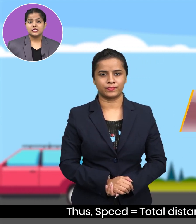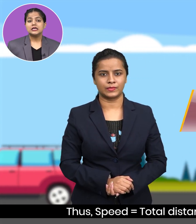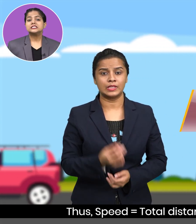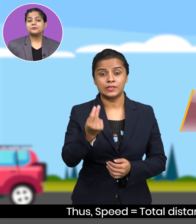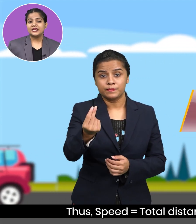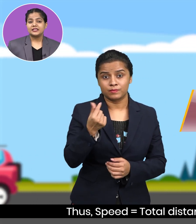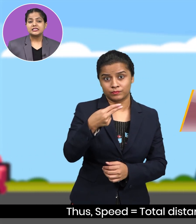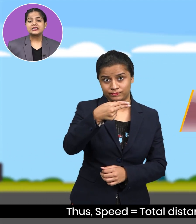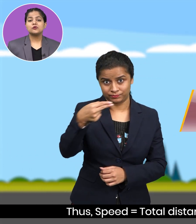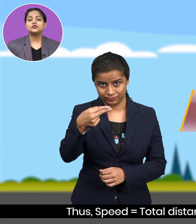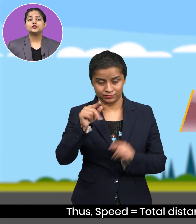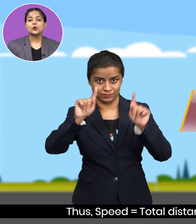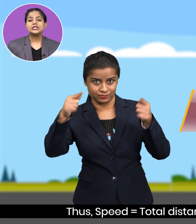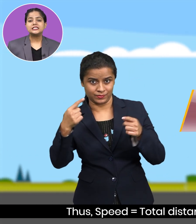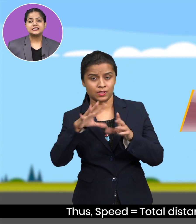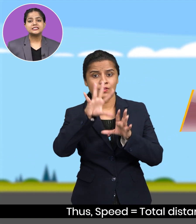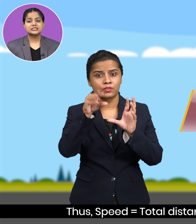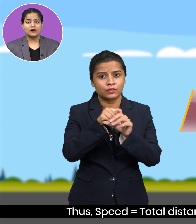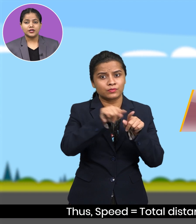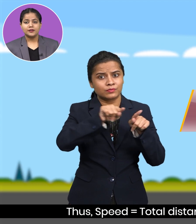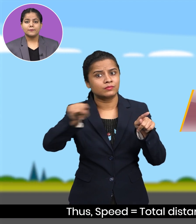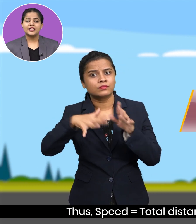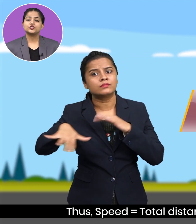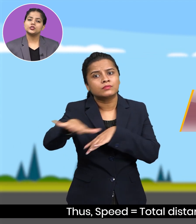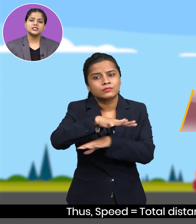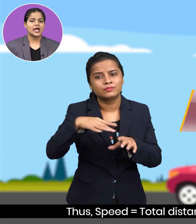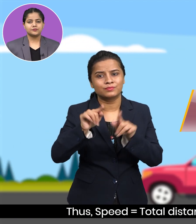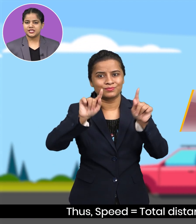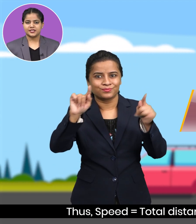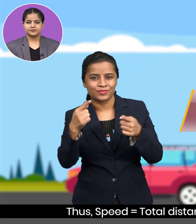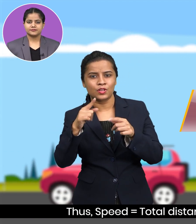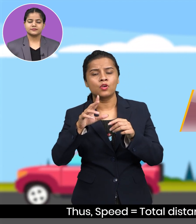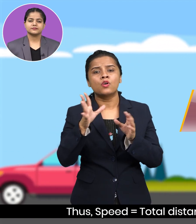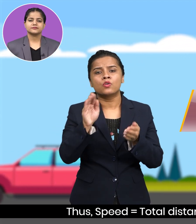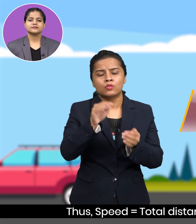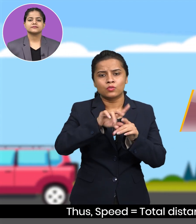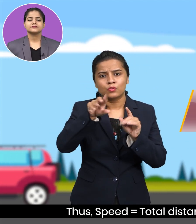Thus, speed is equal to total distance covered by total time taken.